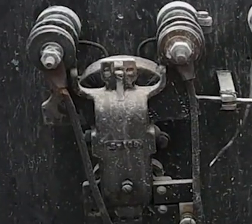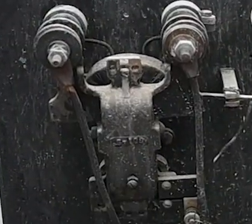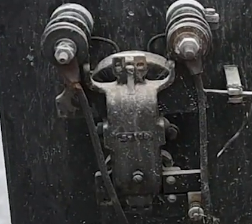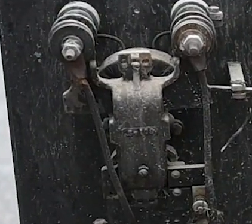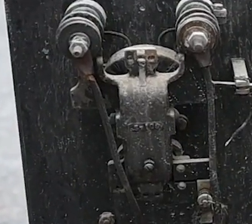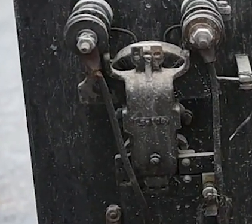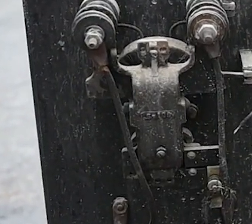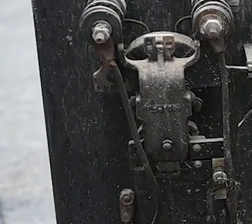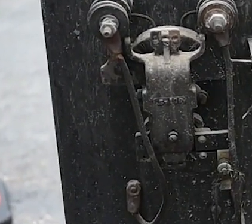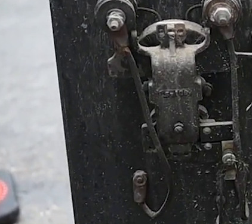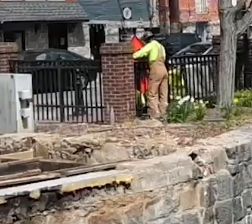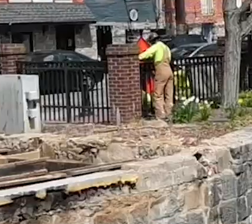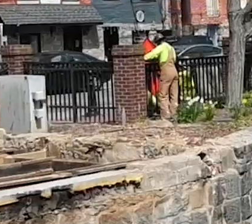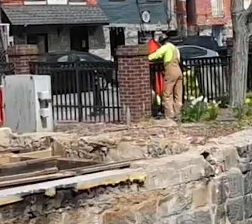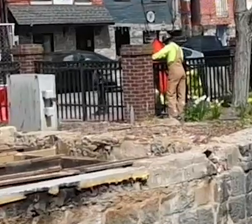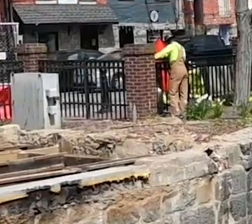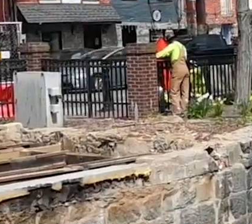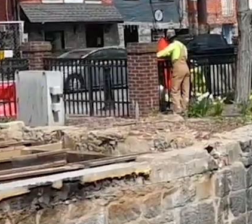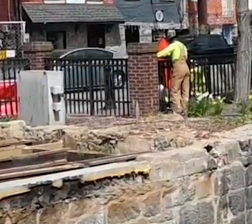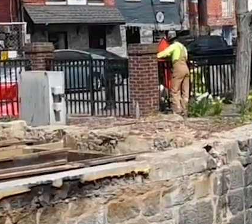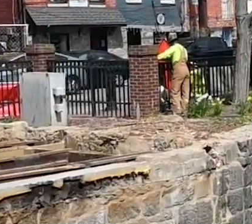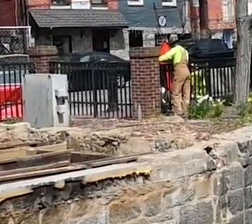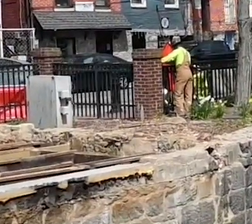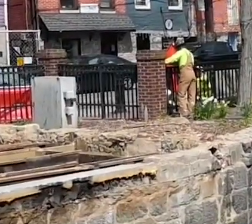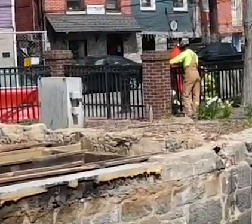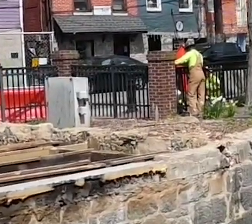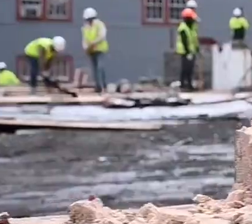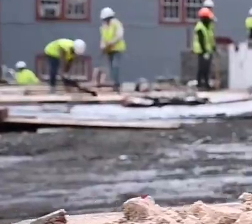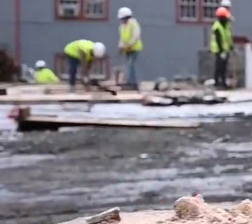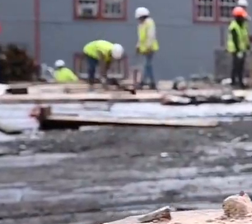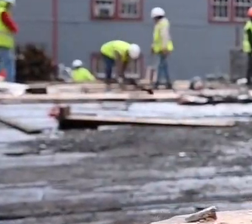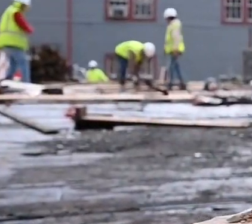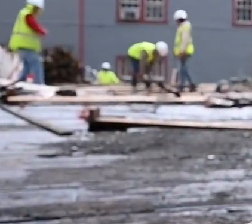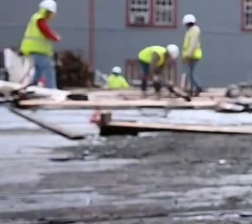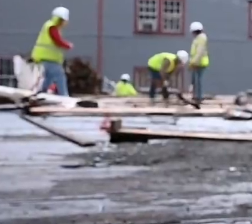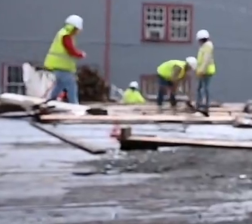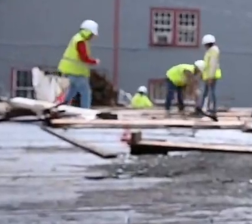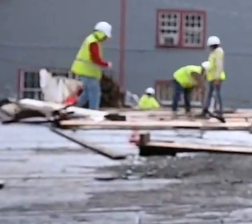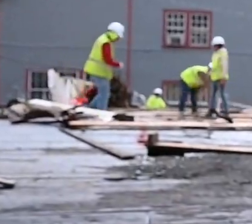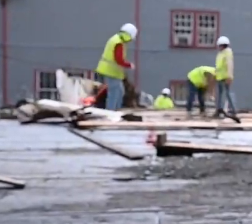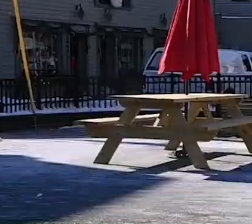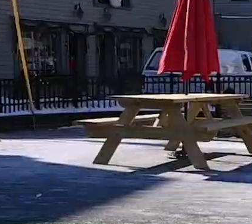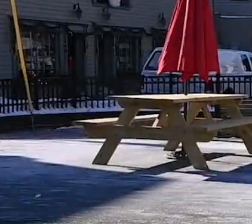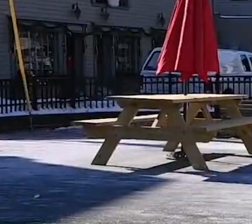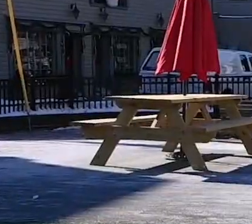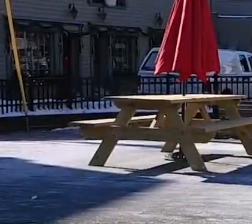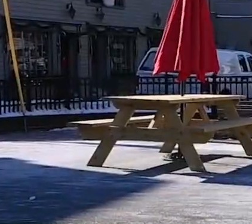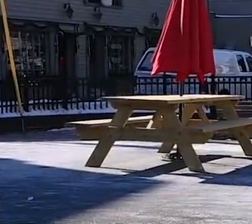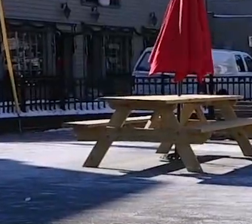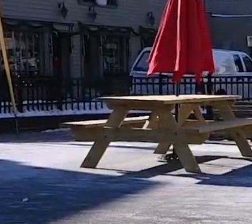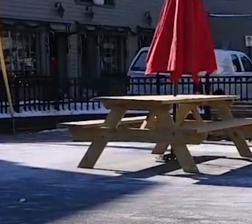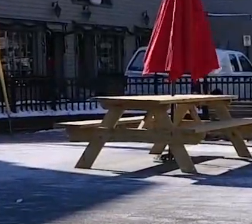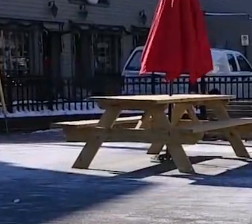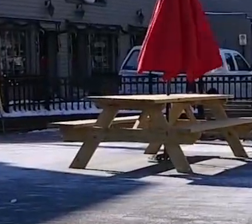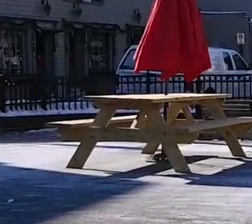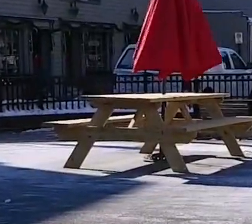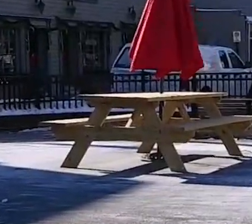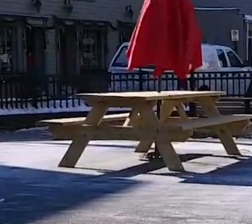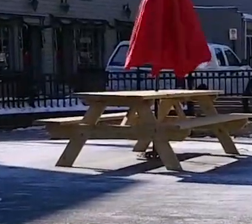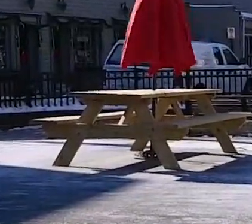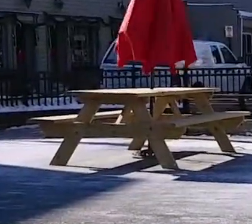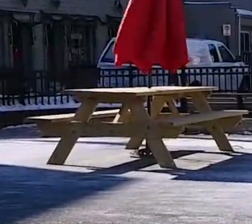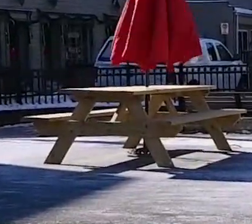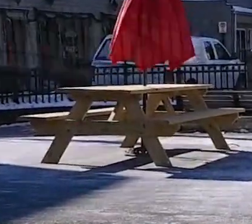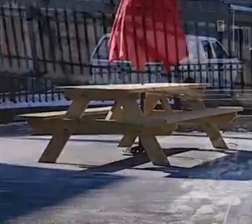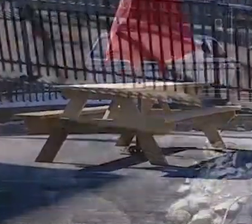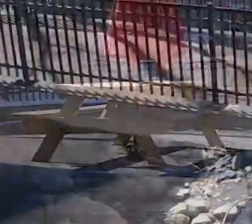The deconstruction of these 4 buildings has enlarged the area into what is now Tiber Park. This newly